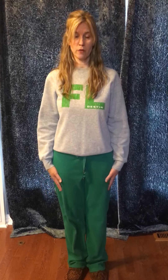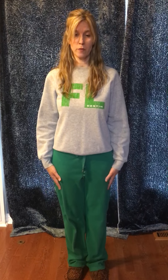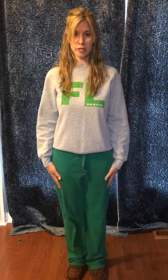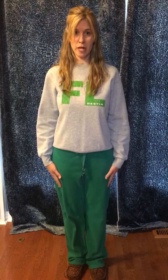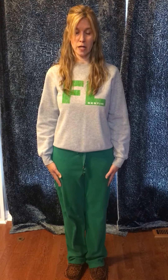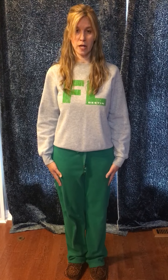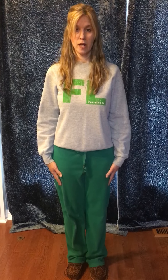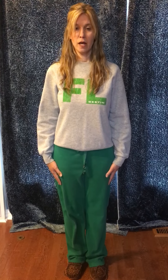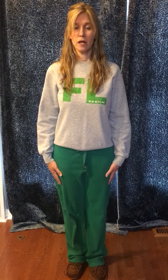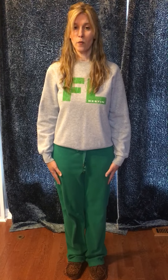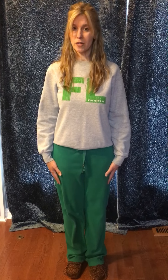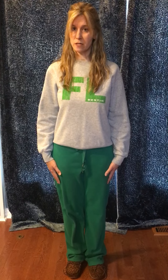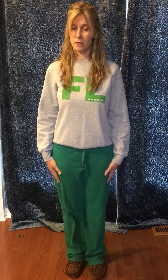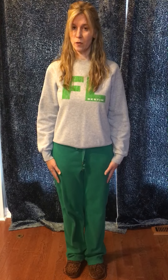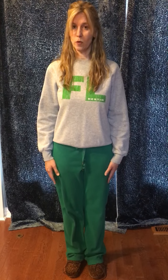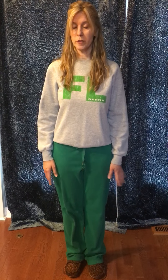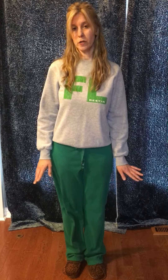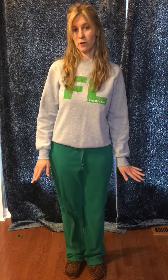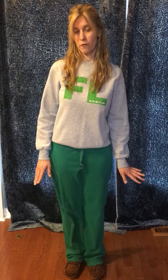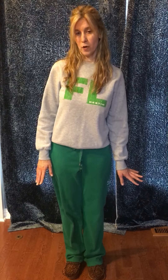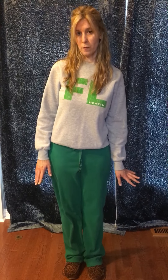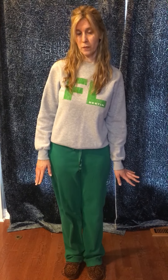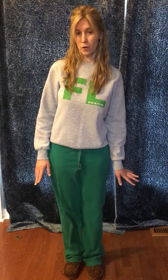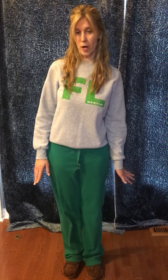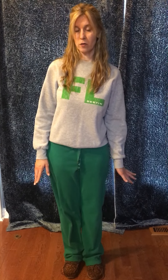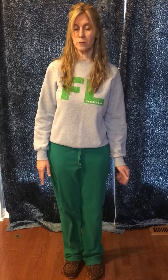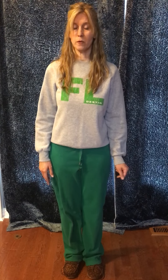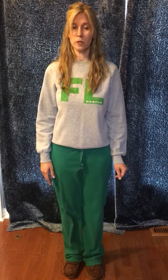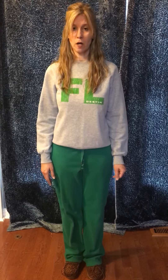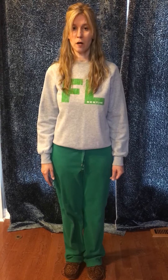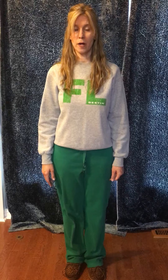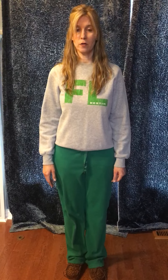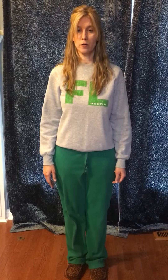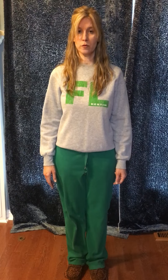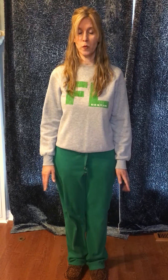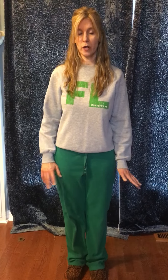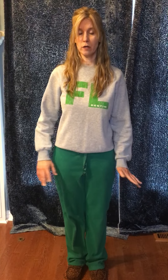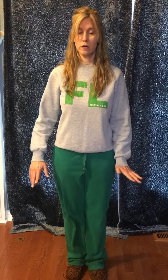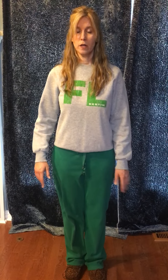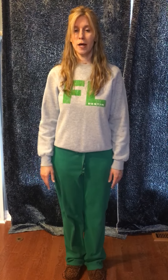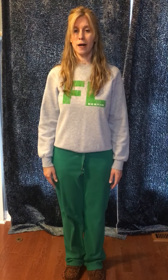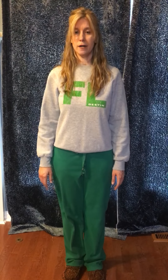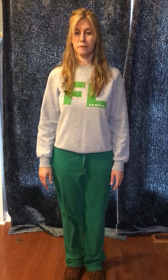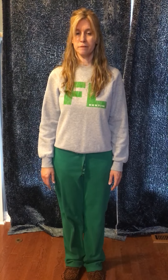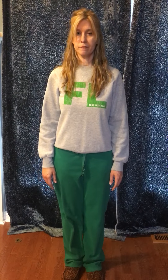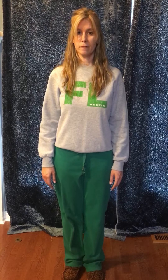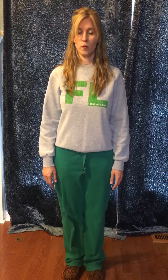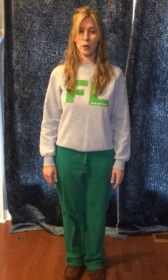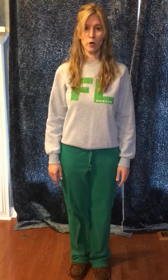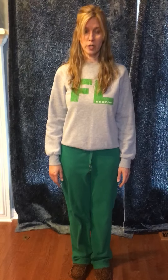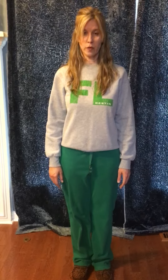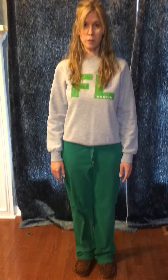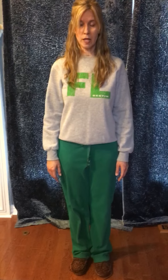from standing. The rest of them will be doing it from the ground, but we'll talk about who's where when I'm working with them in